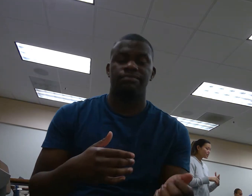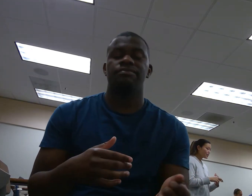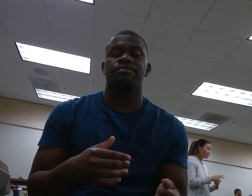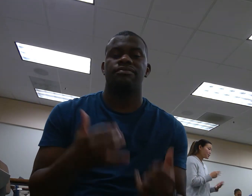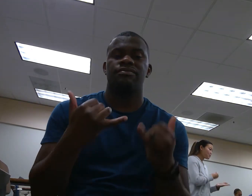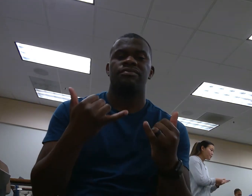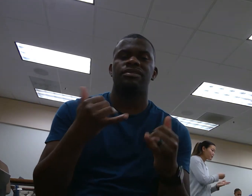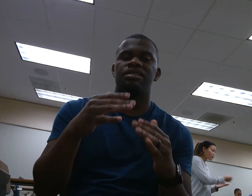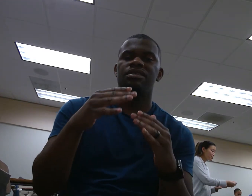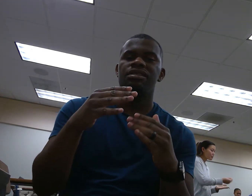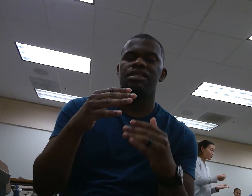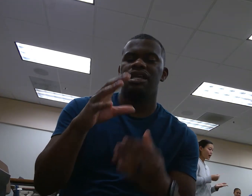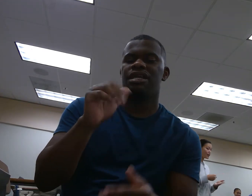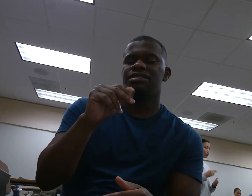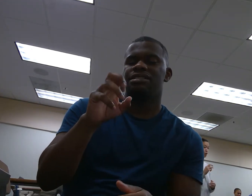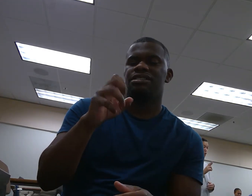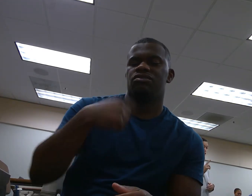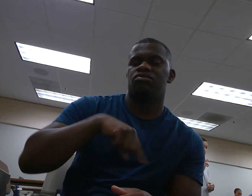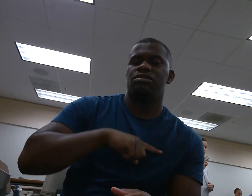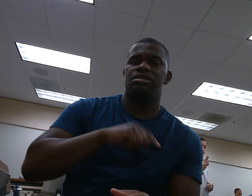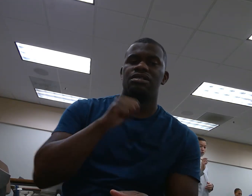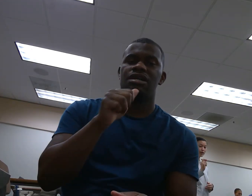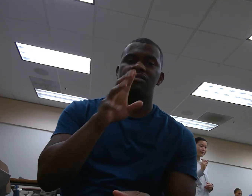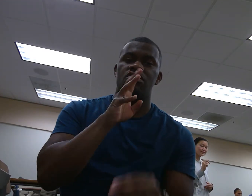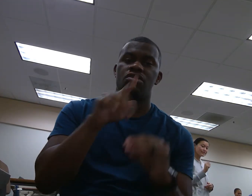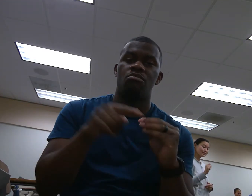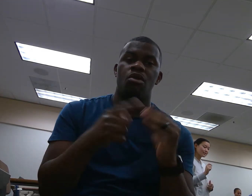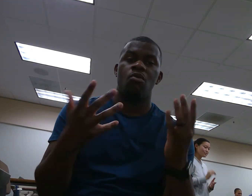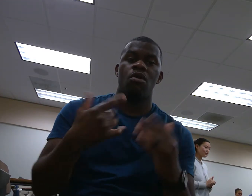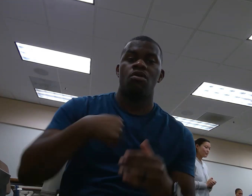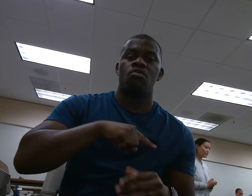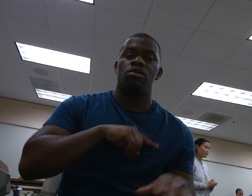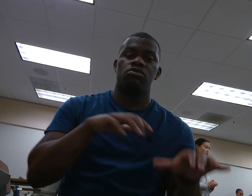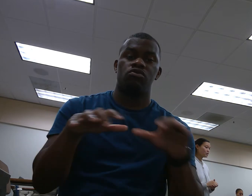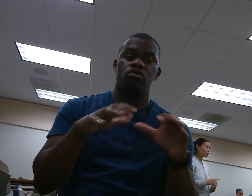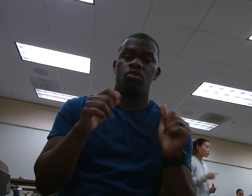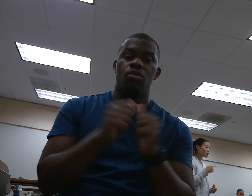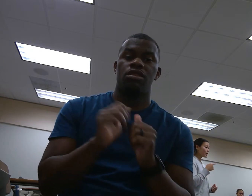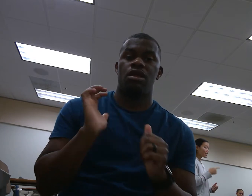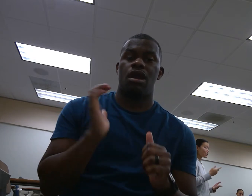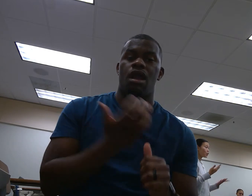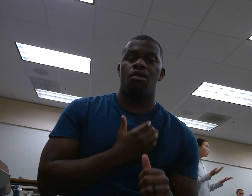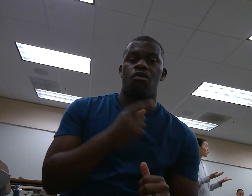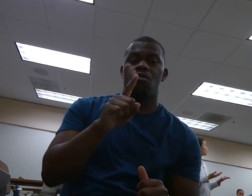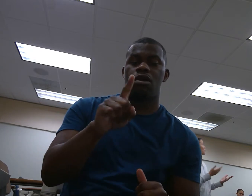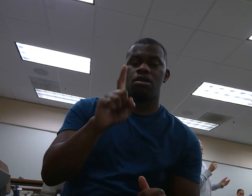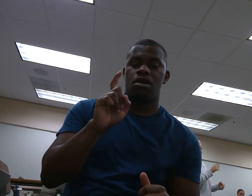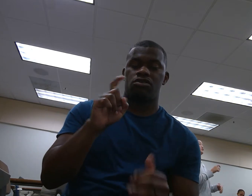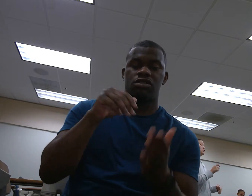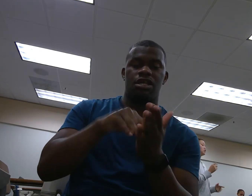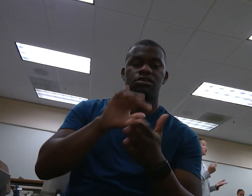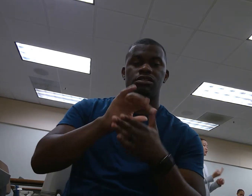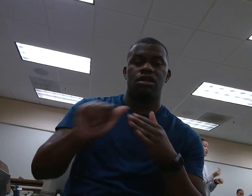what we're doing with our $100,000. Over here, we had to use it for our down payment. Over here, we still have $100,000